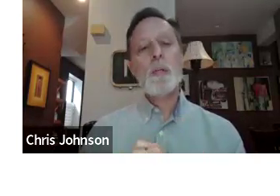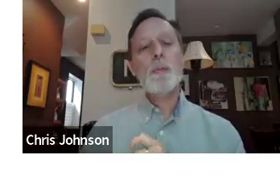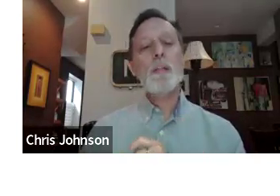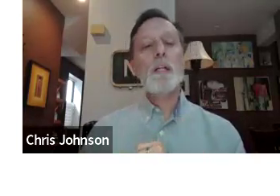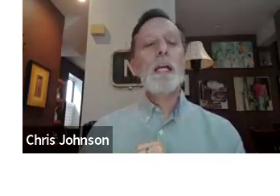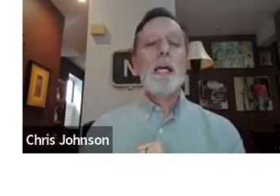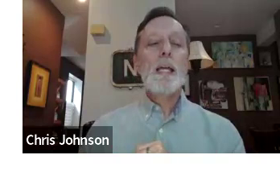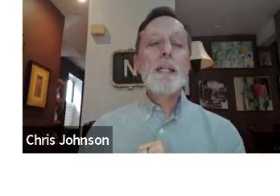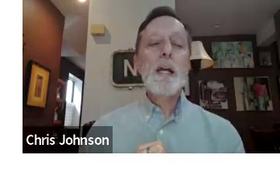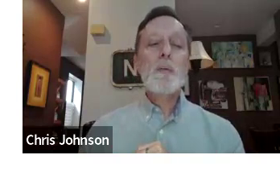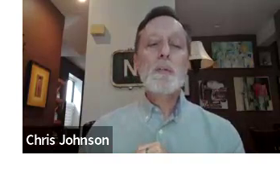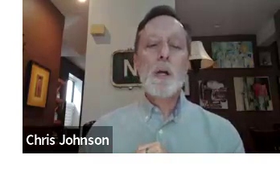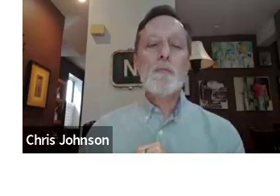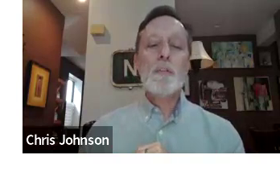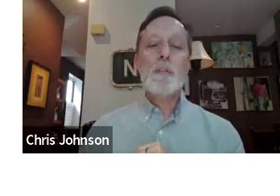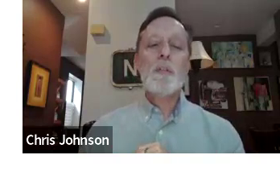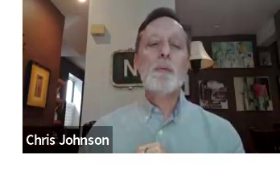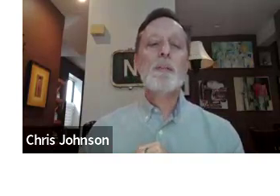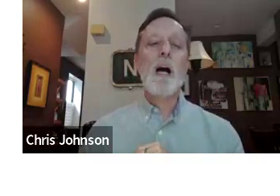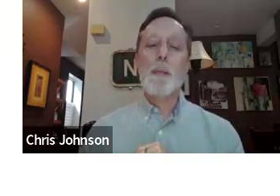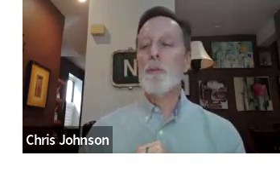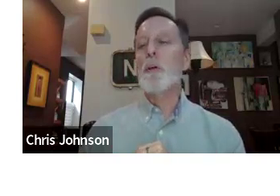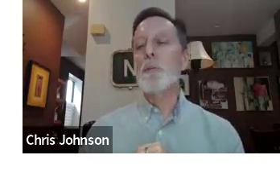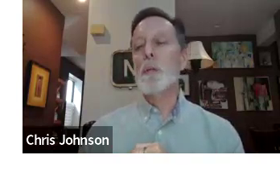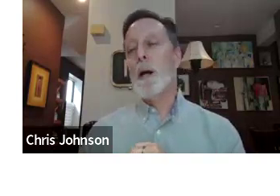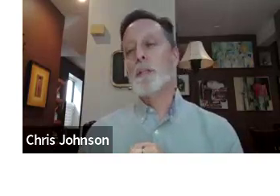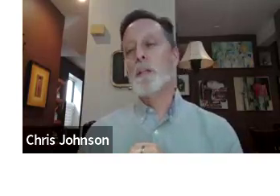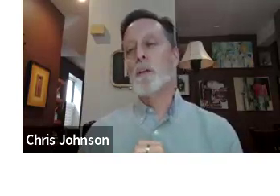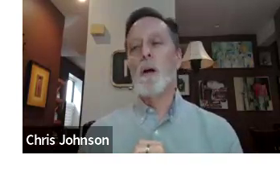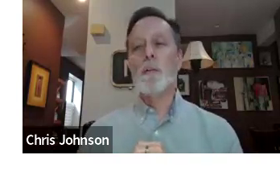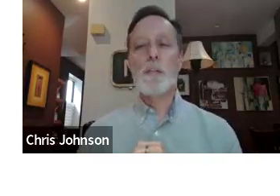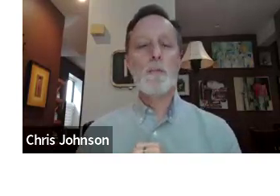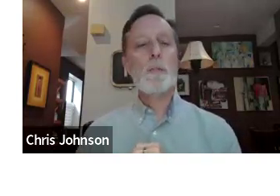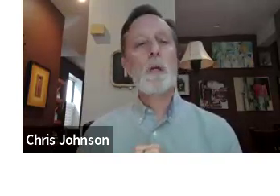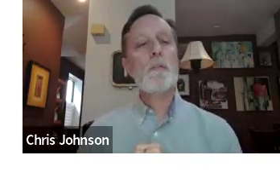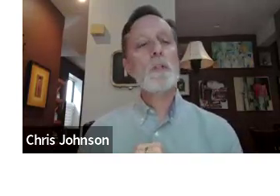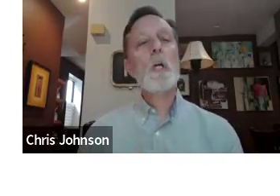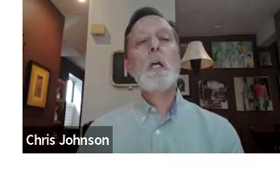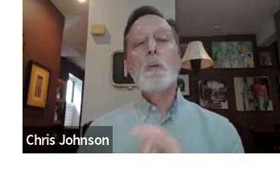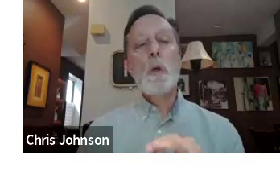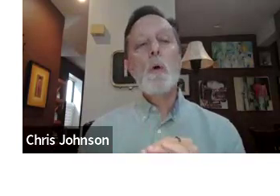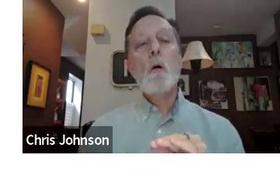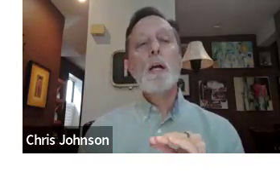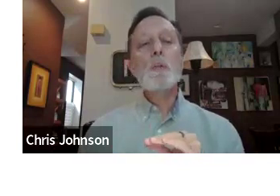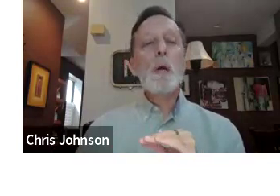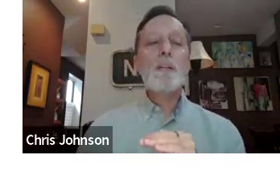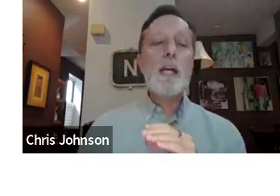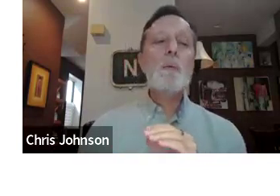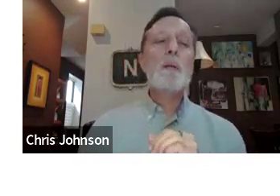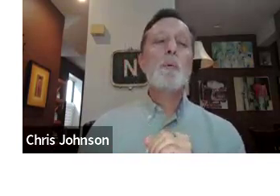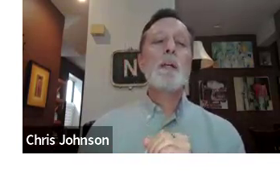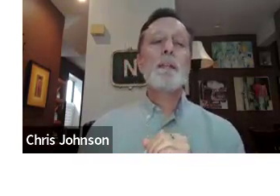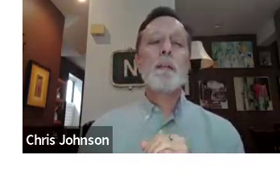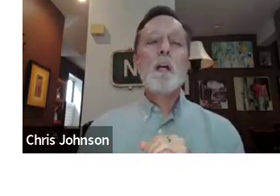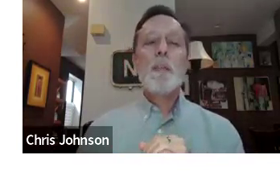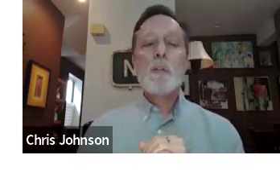to be purchased separately. And terrorism coverage is typically optional. You can opt in or out of terrorism coverage. So I just want you to